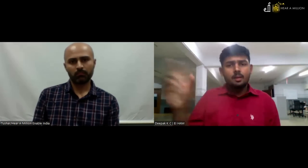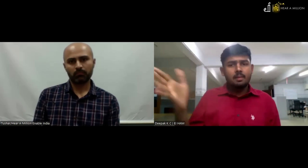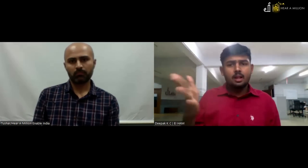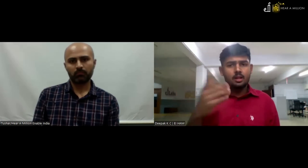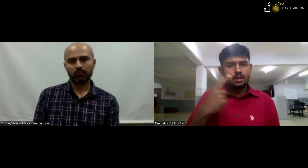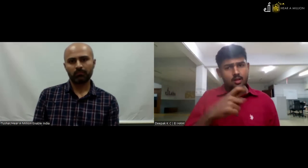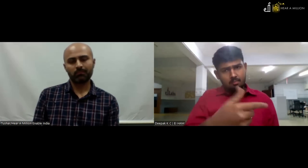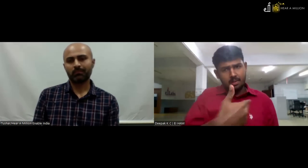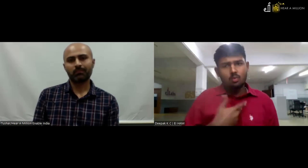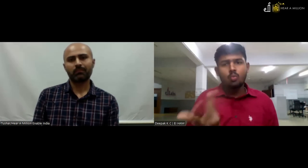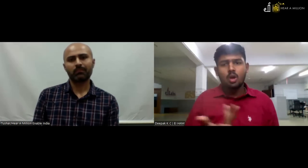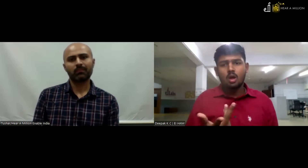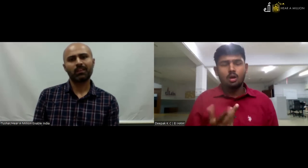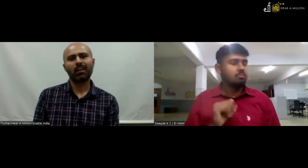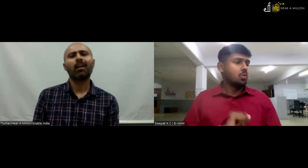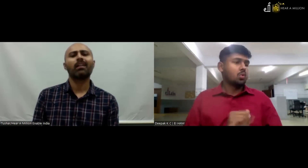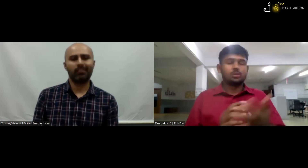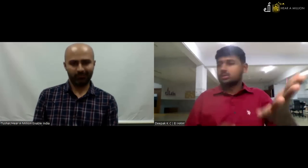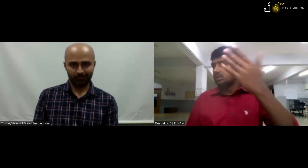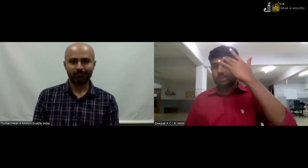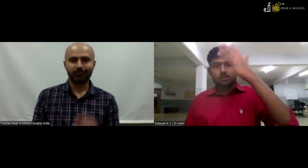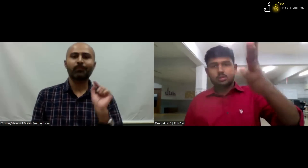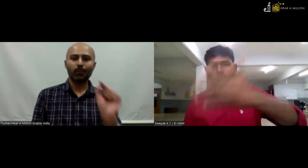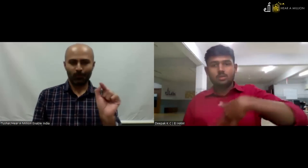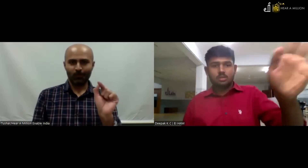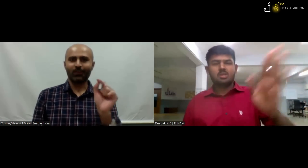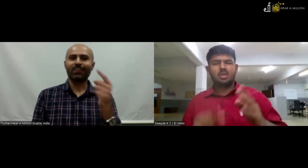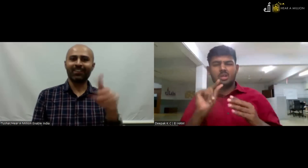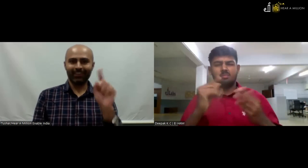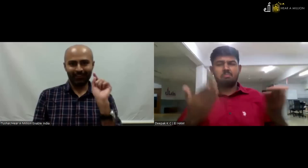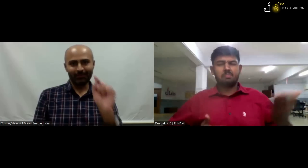many of them I saw, they were using